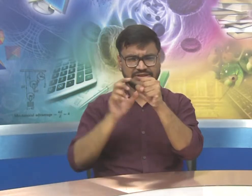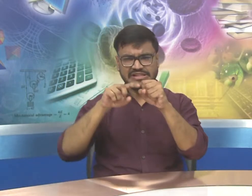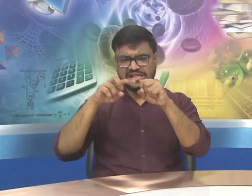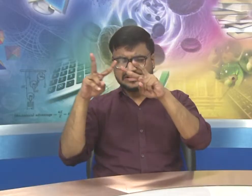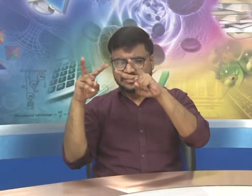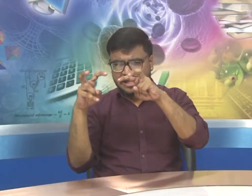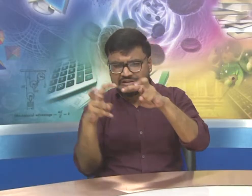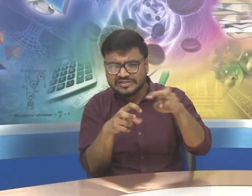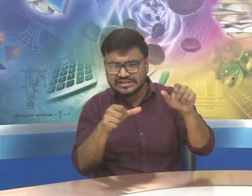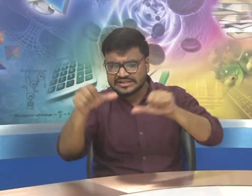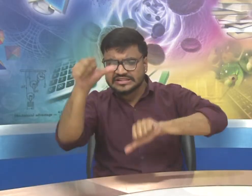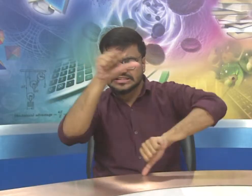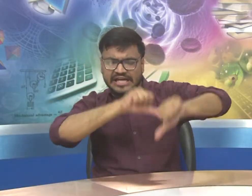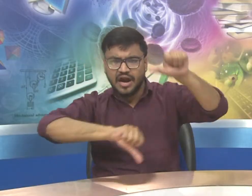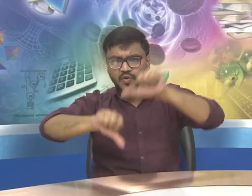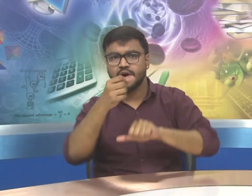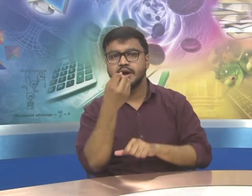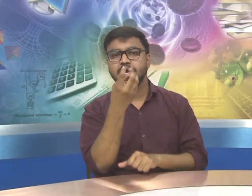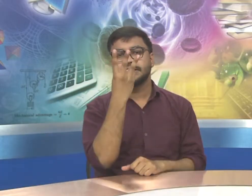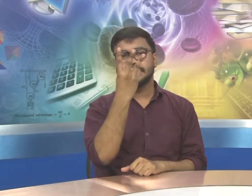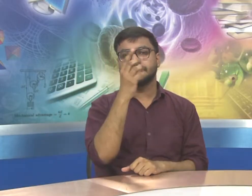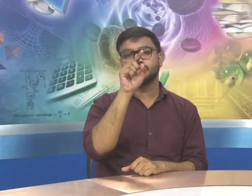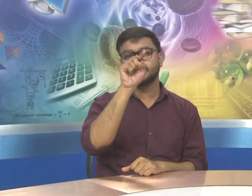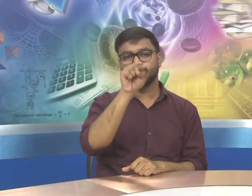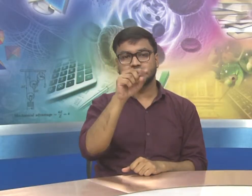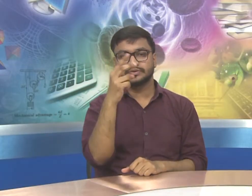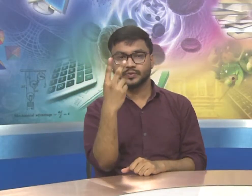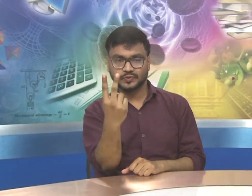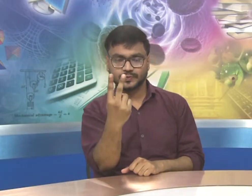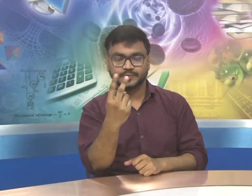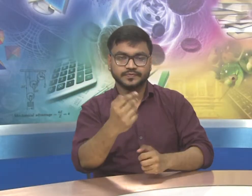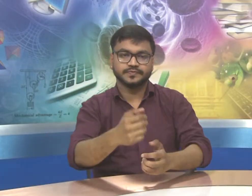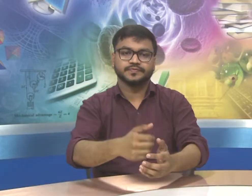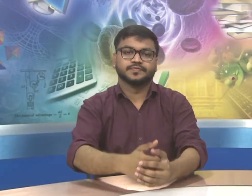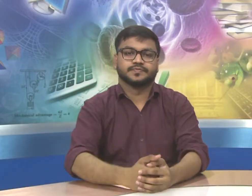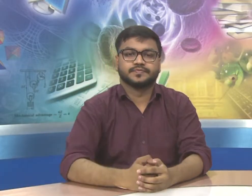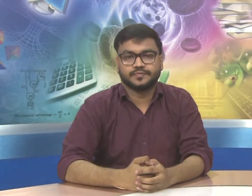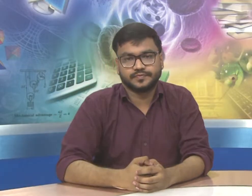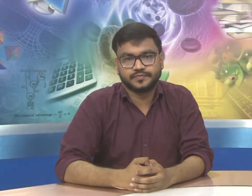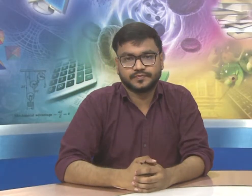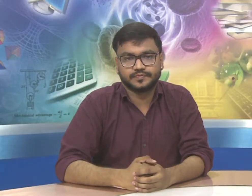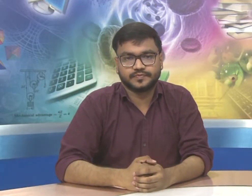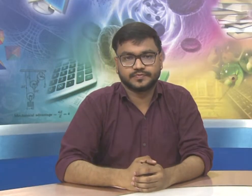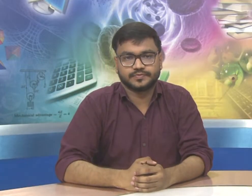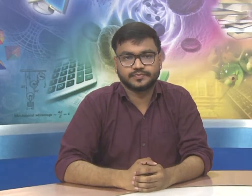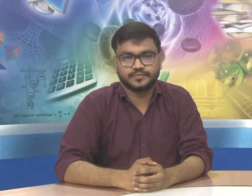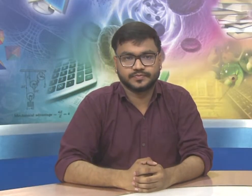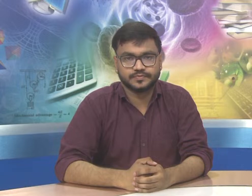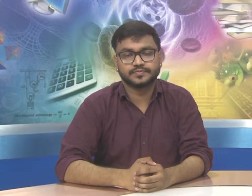Now we are going to learn what is Dalton's atomic theory.